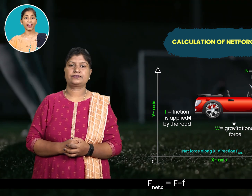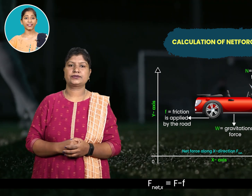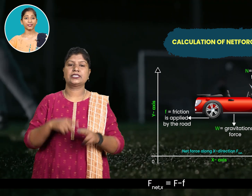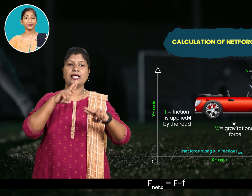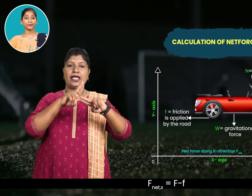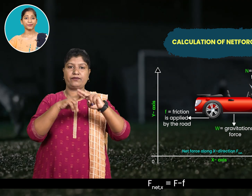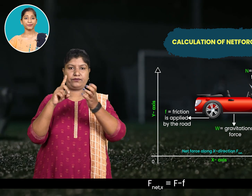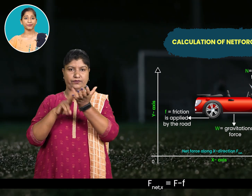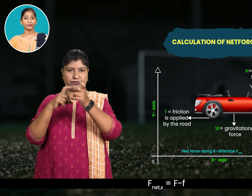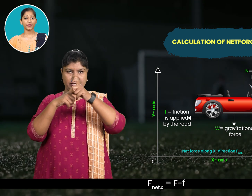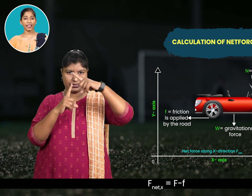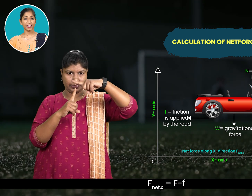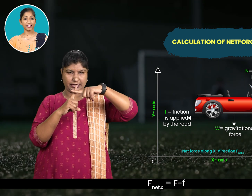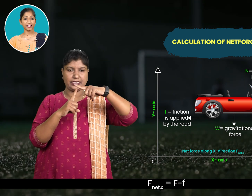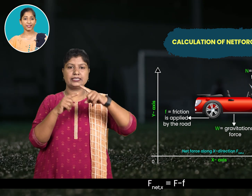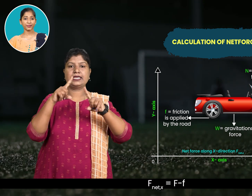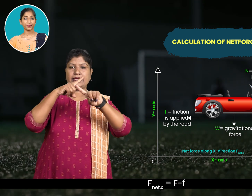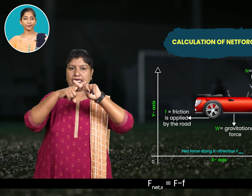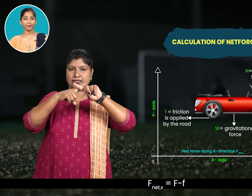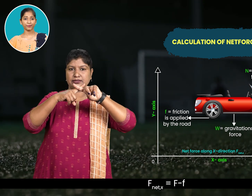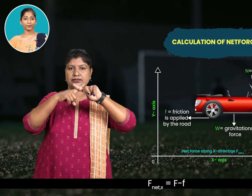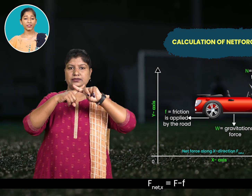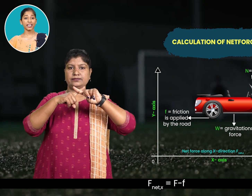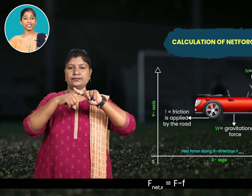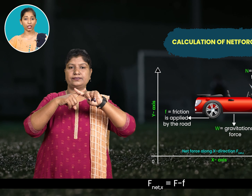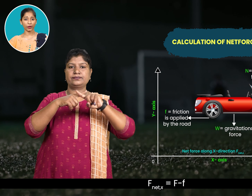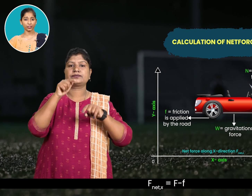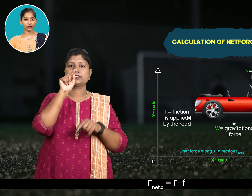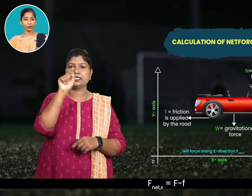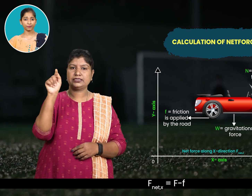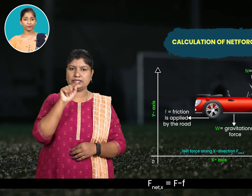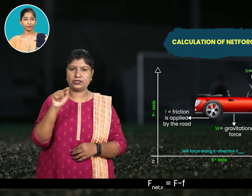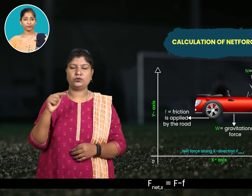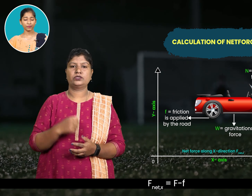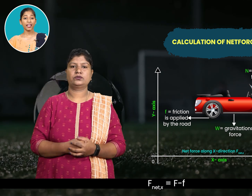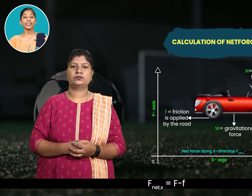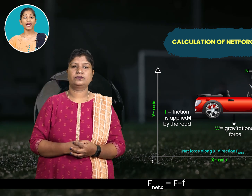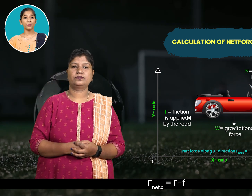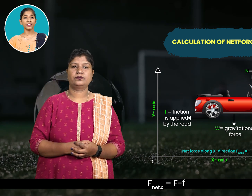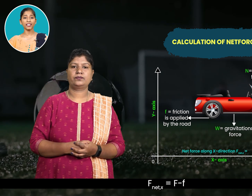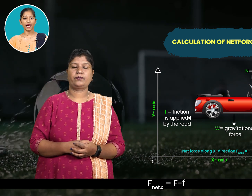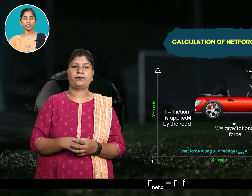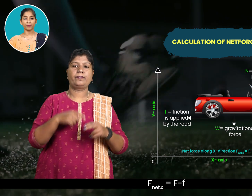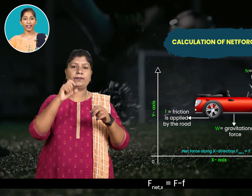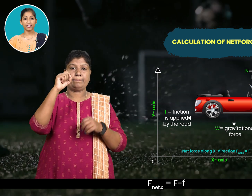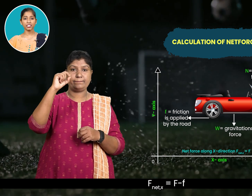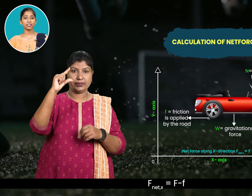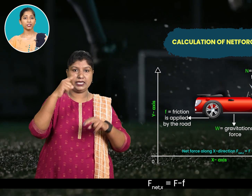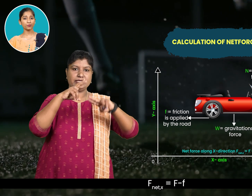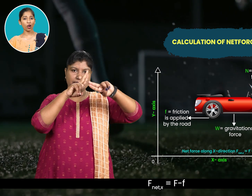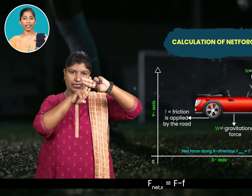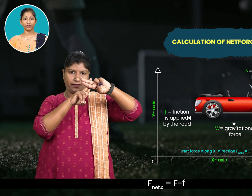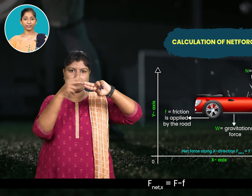F net x is equal to capital F